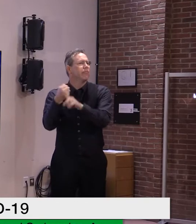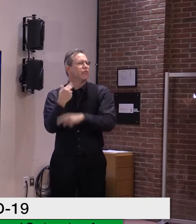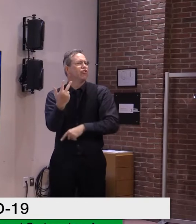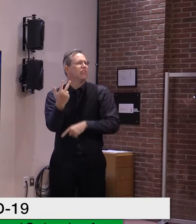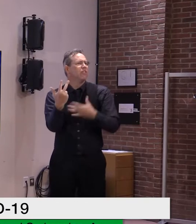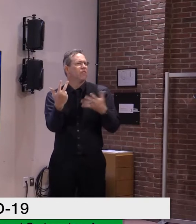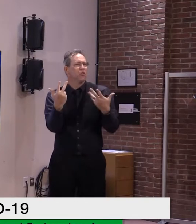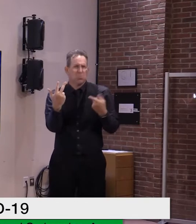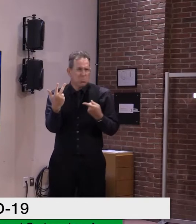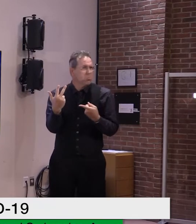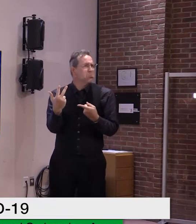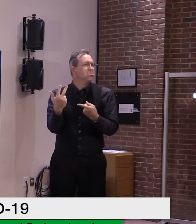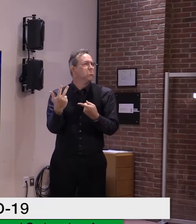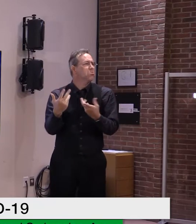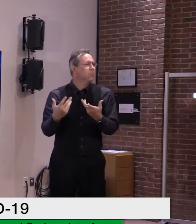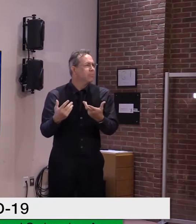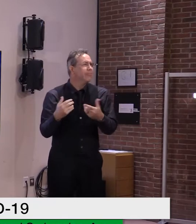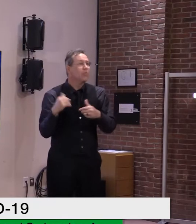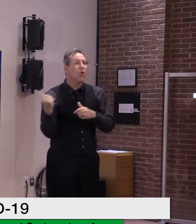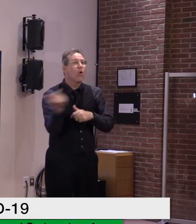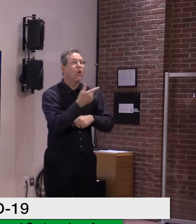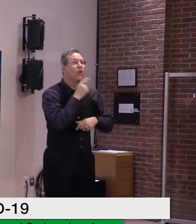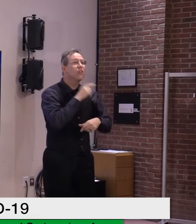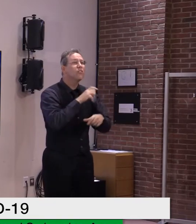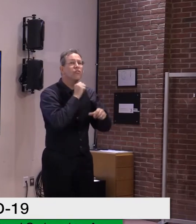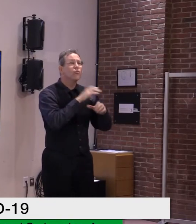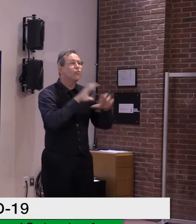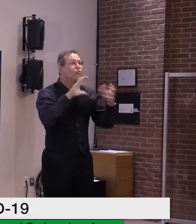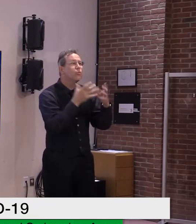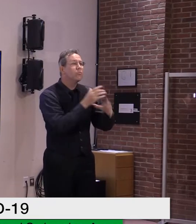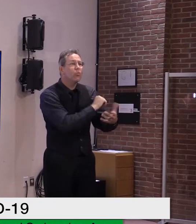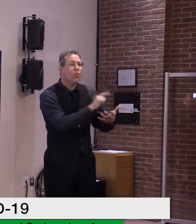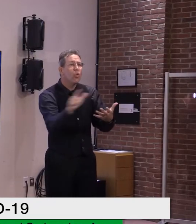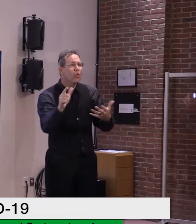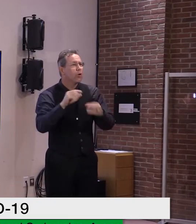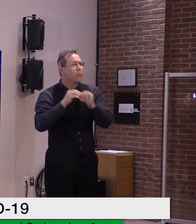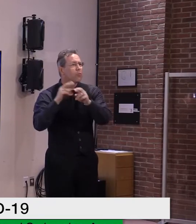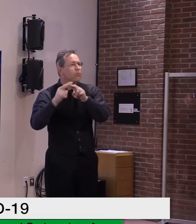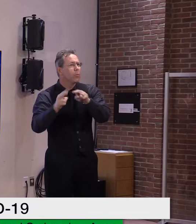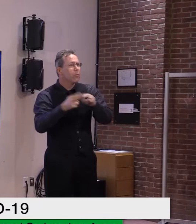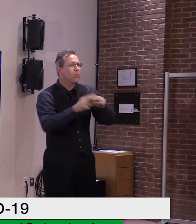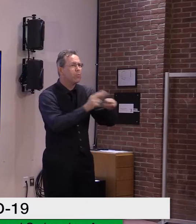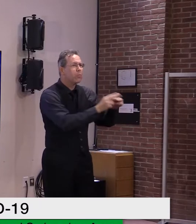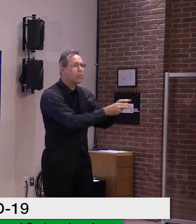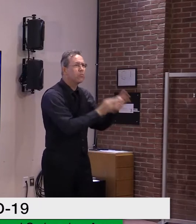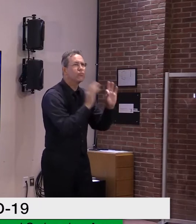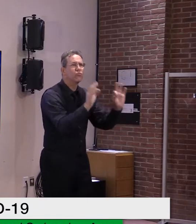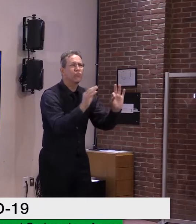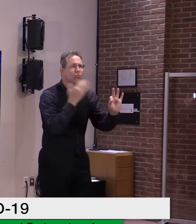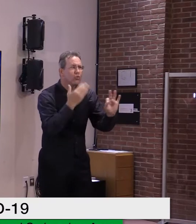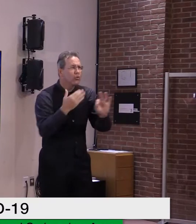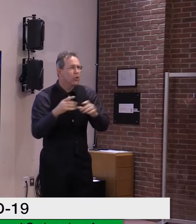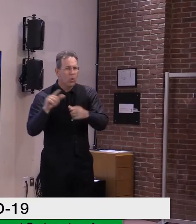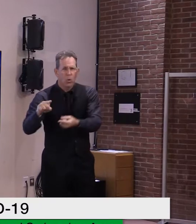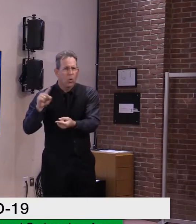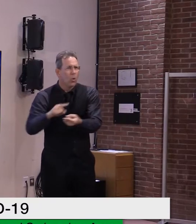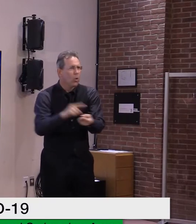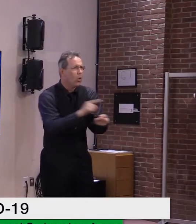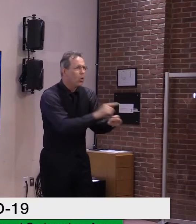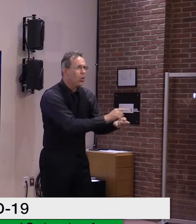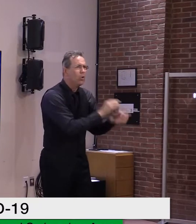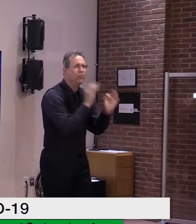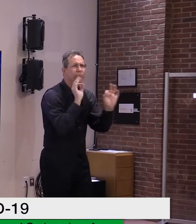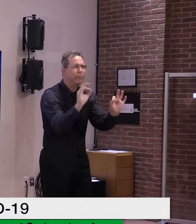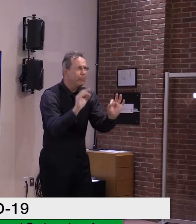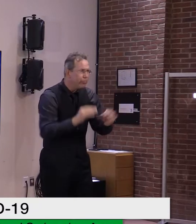age groups, with each age group seeing their cases lower than at any point over the past 8 months.